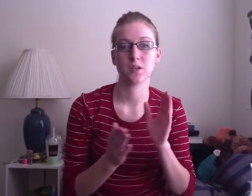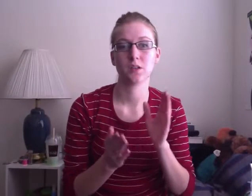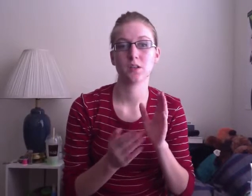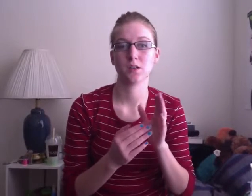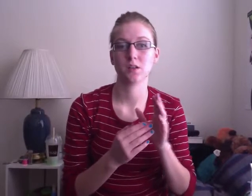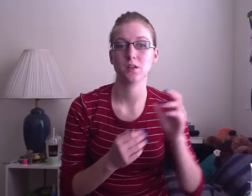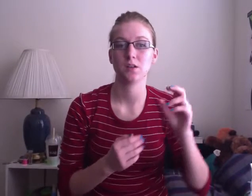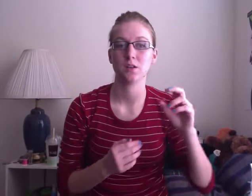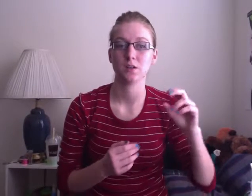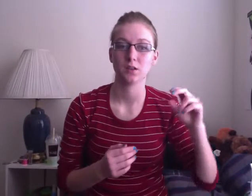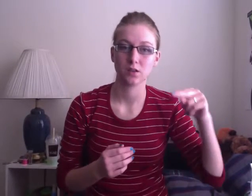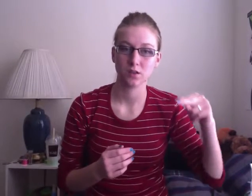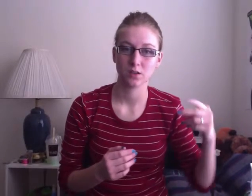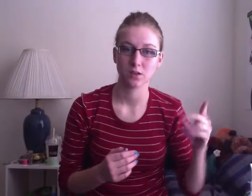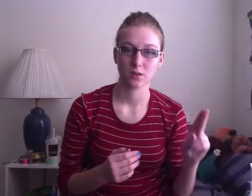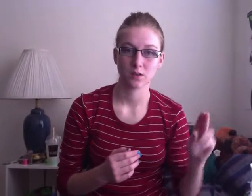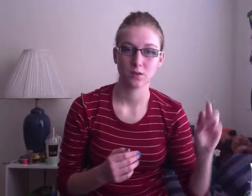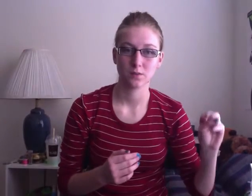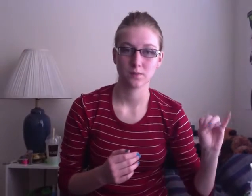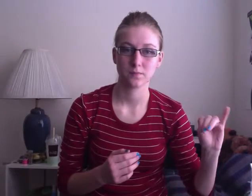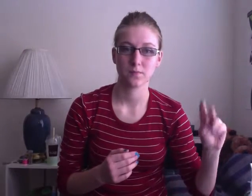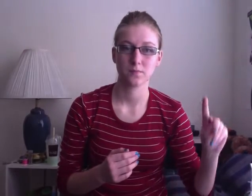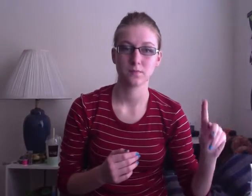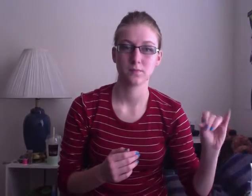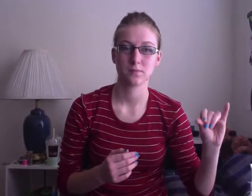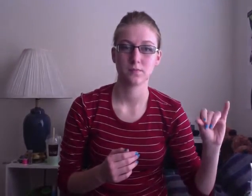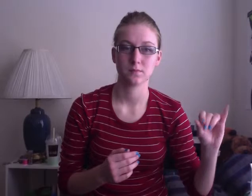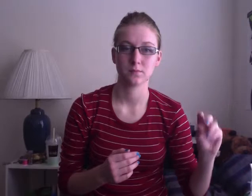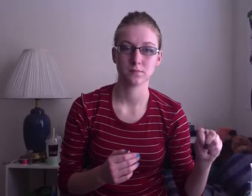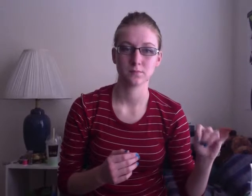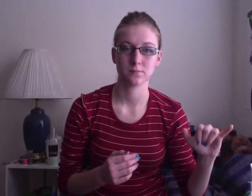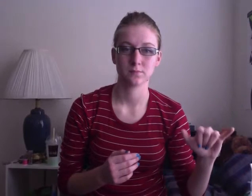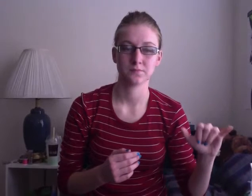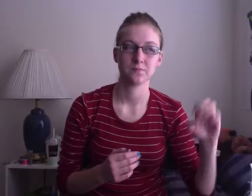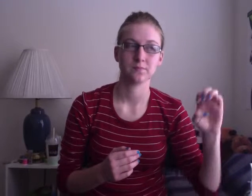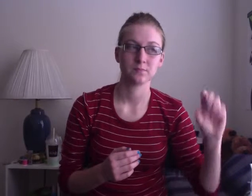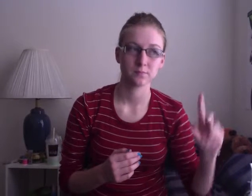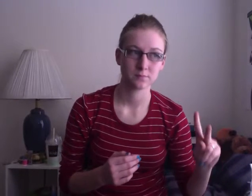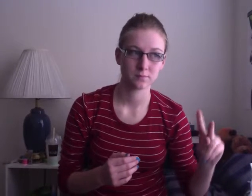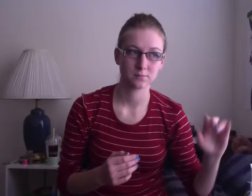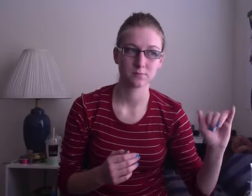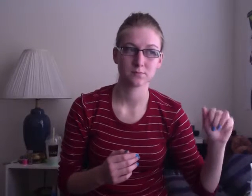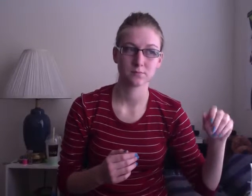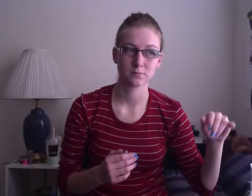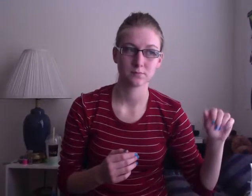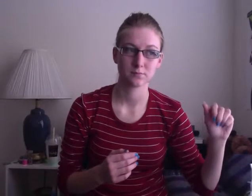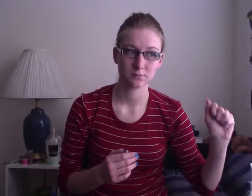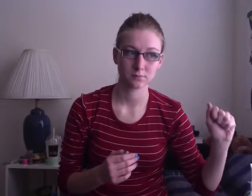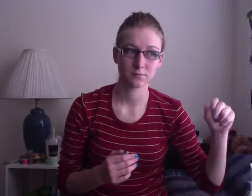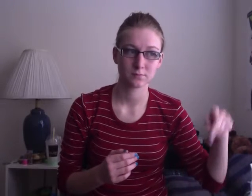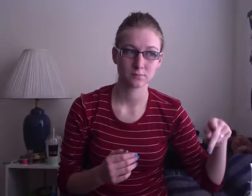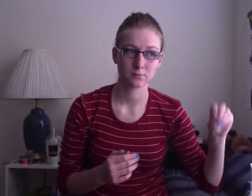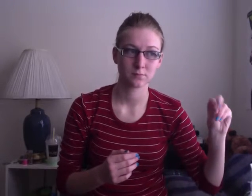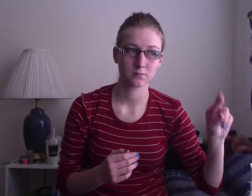humidity and condensation and evaporation, things like that. What we're going to do today is go through and look at those. The first thing you need to do is in your notebooks,